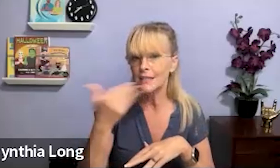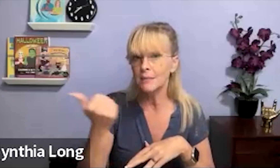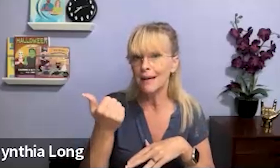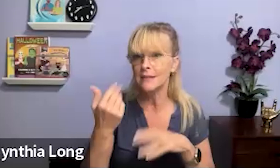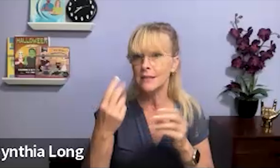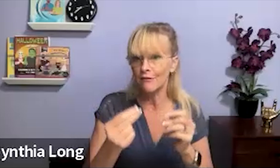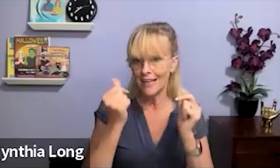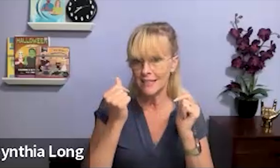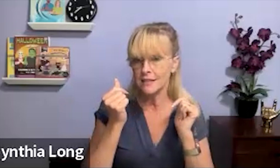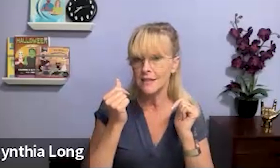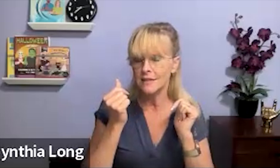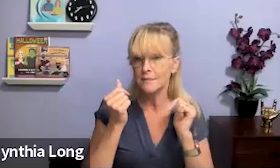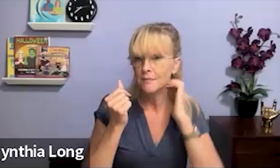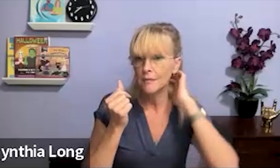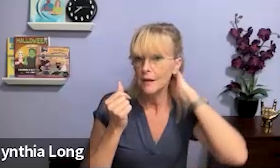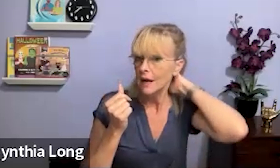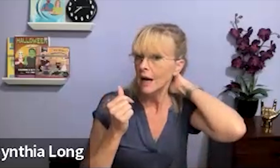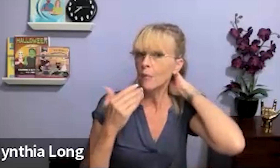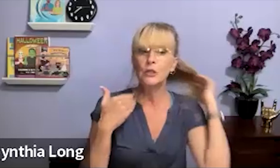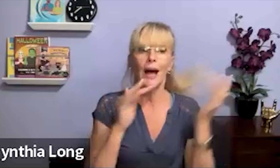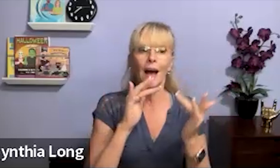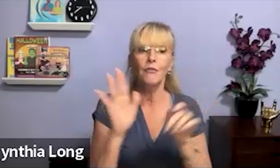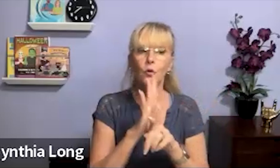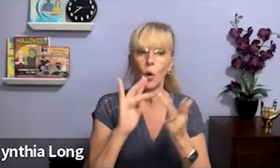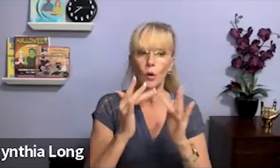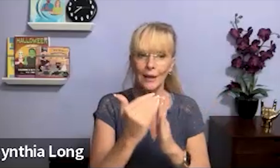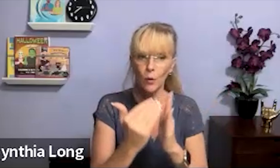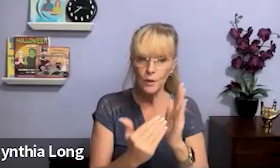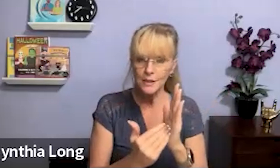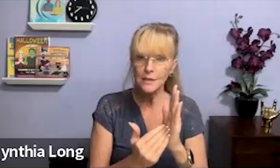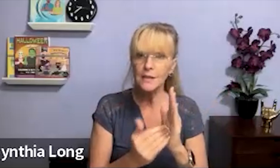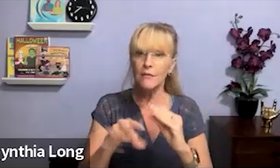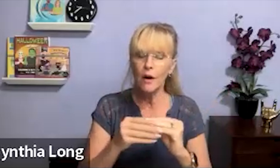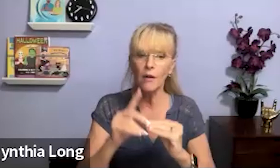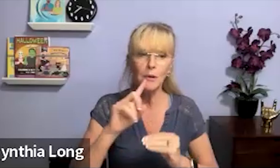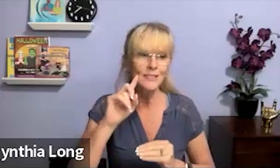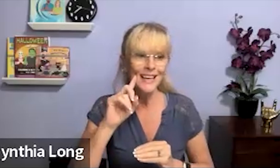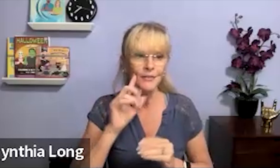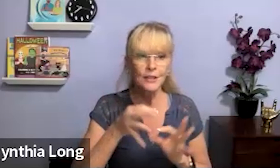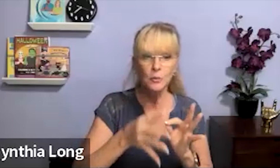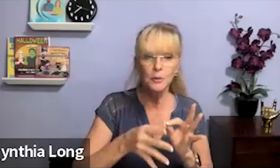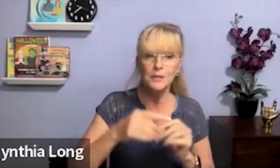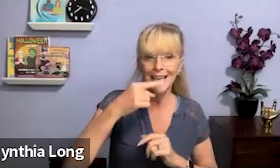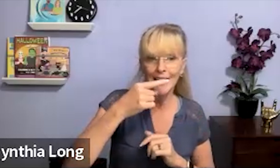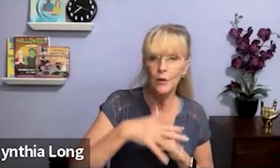is the best and fastest. We do have full online courses that involve both deaf interpreters and